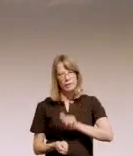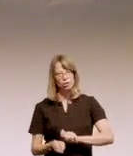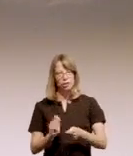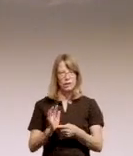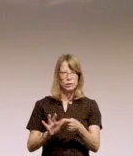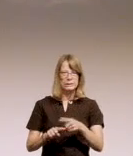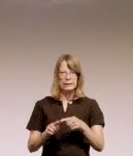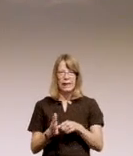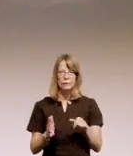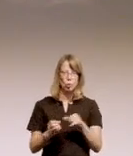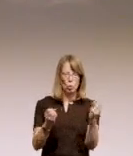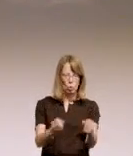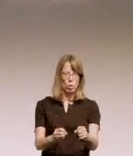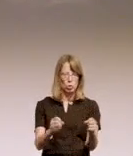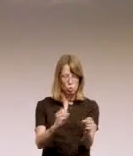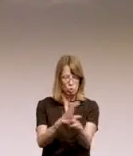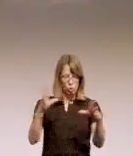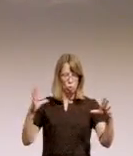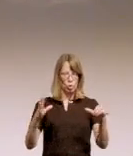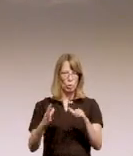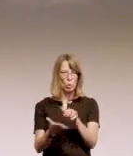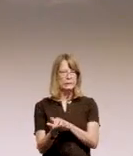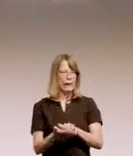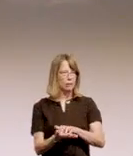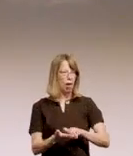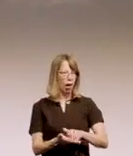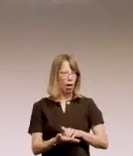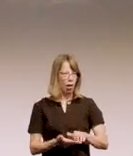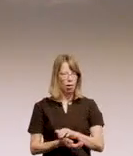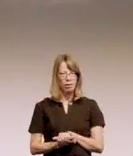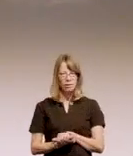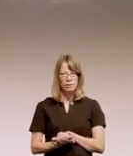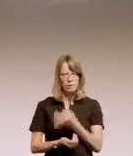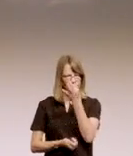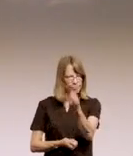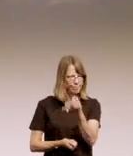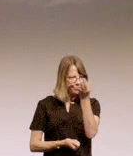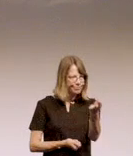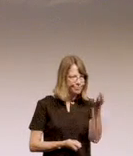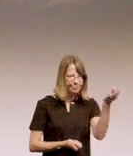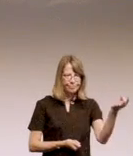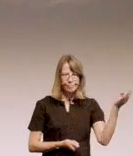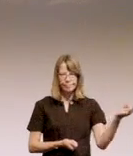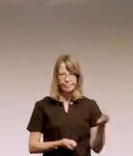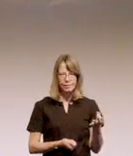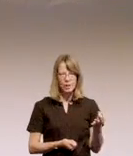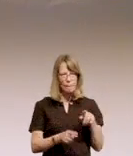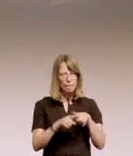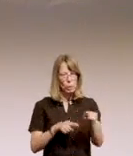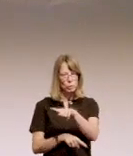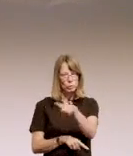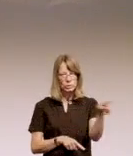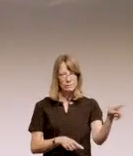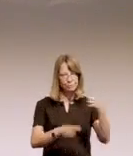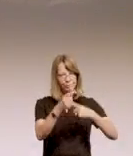computer. But what we found when we went out and spoke to participants face to face, almost unanimously, was